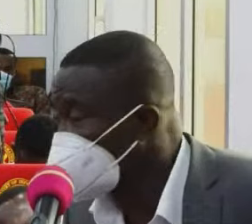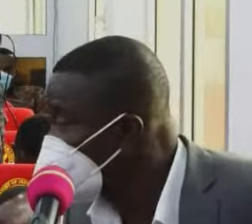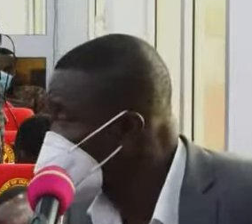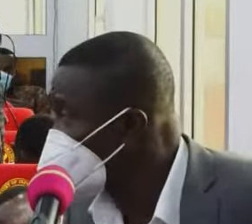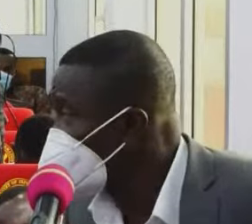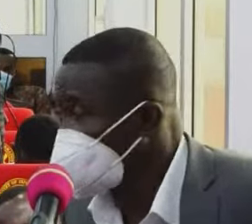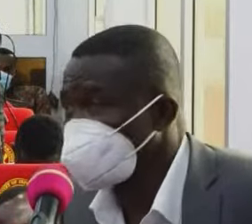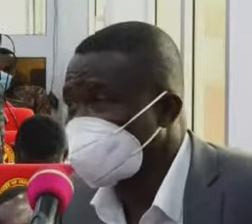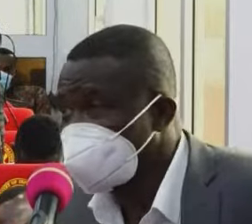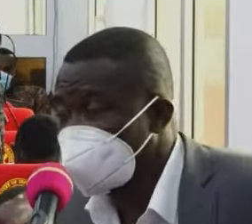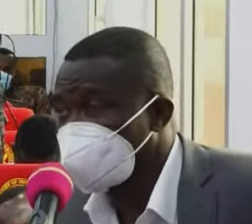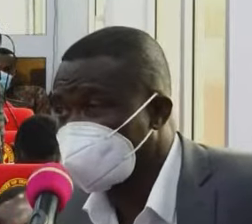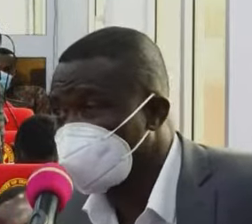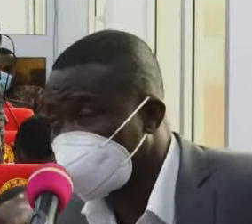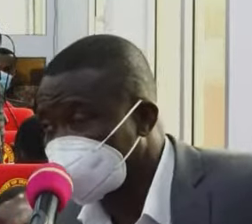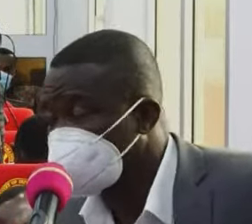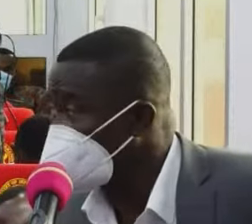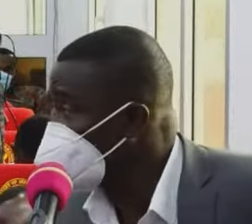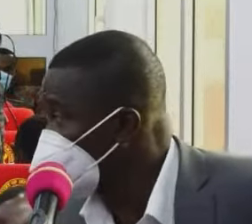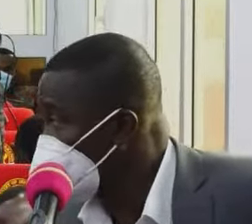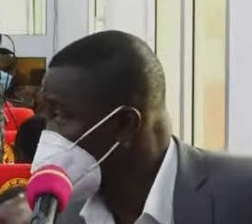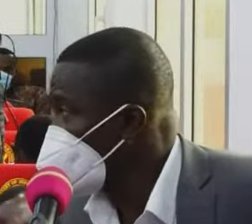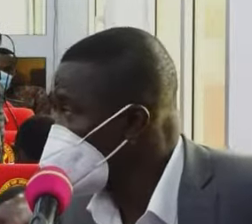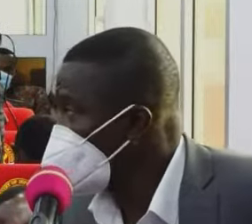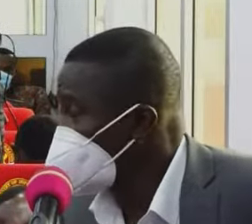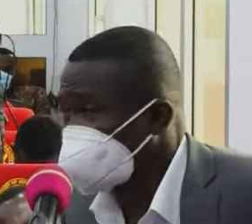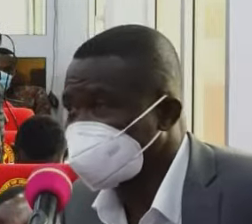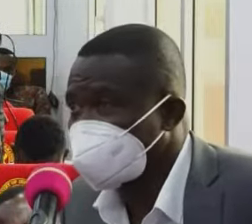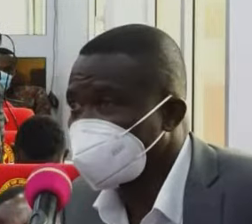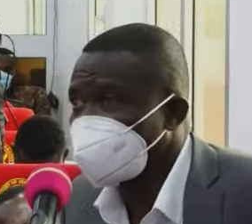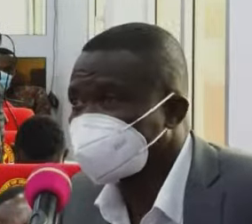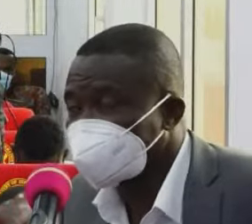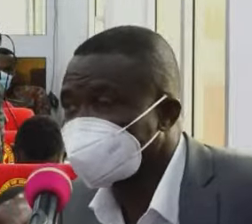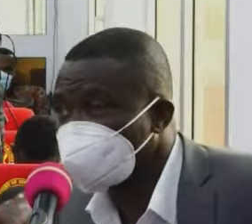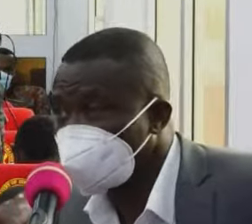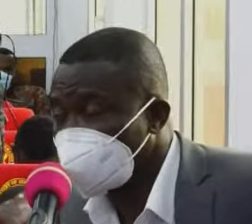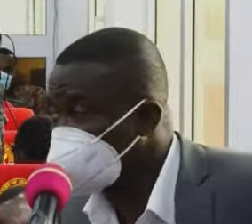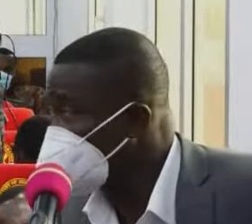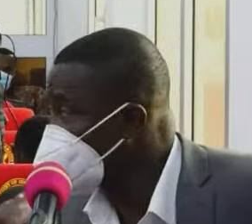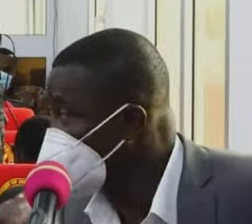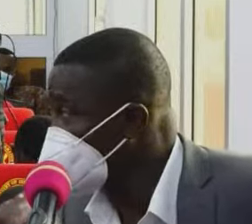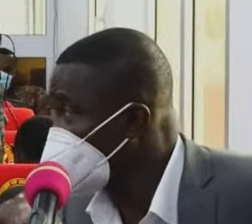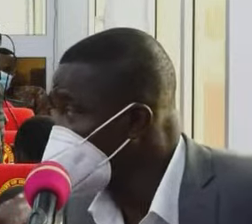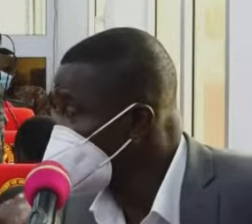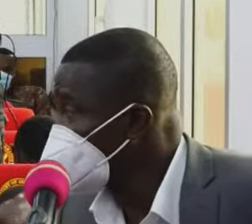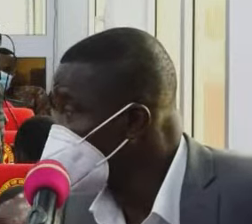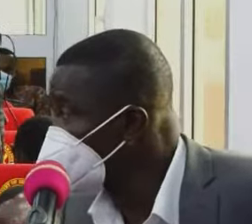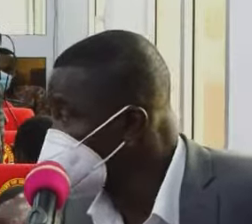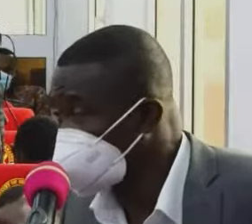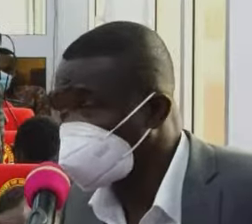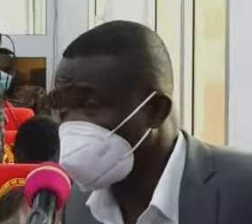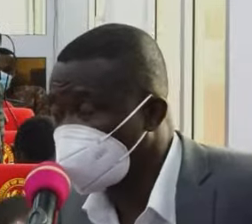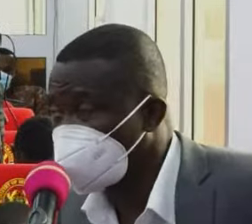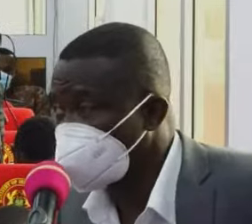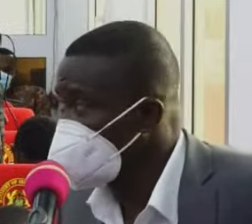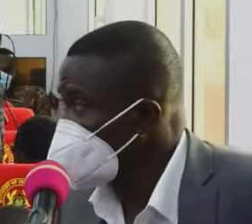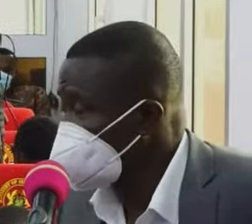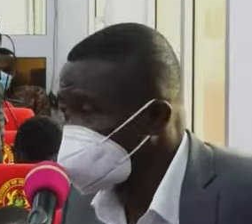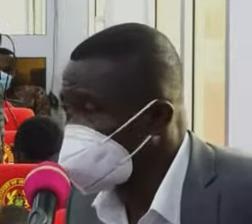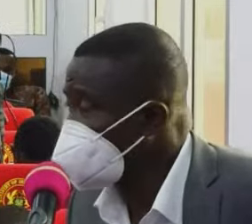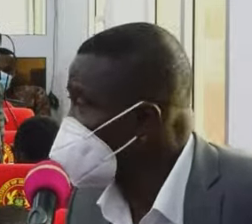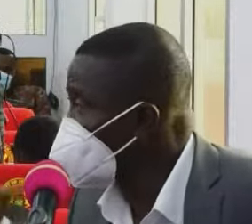were changed, and we came up with measures to ensure that such things will not happen in future by provision